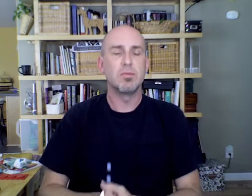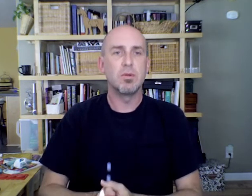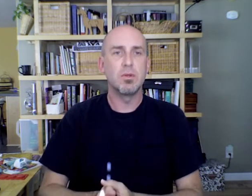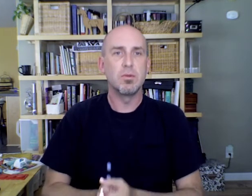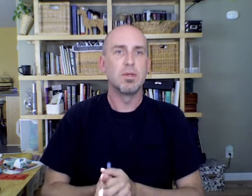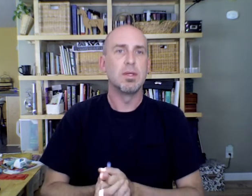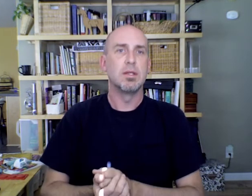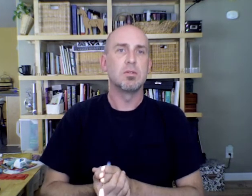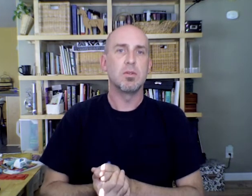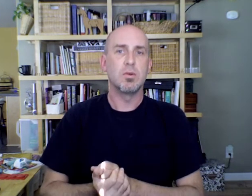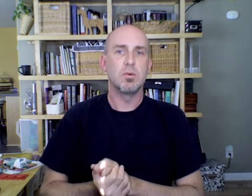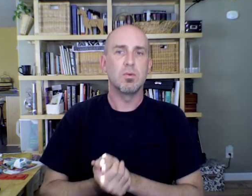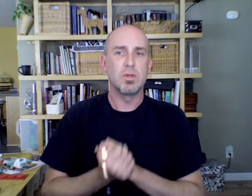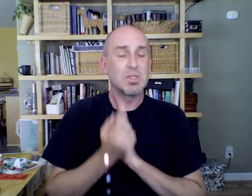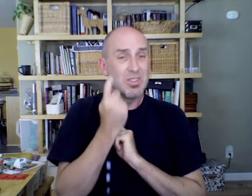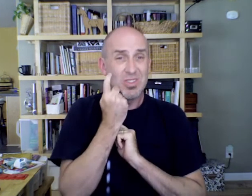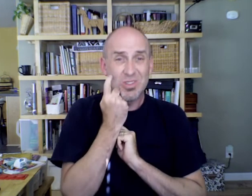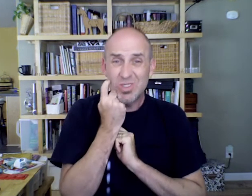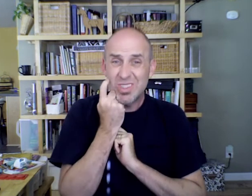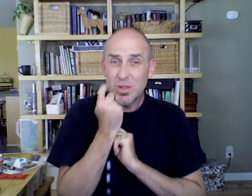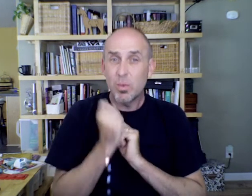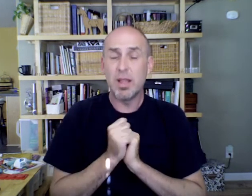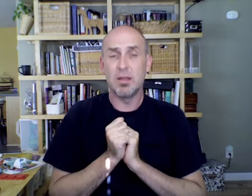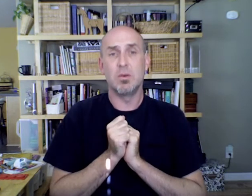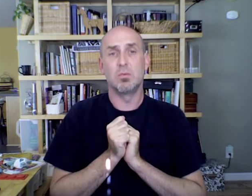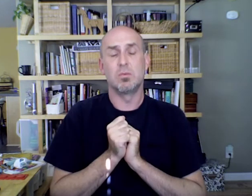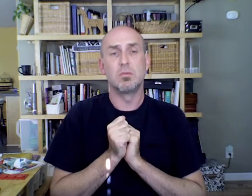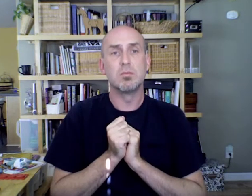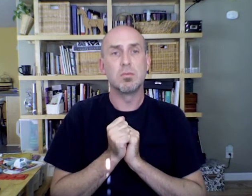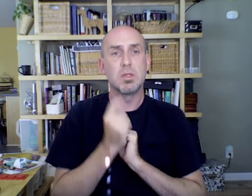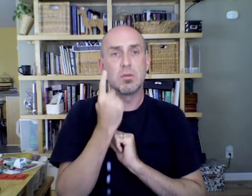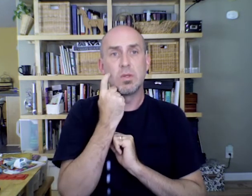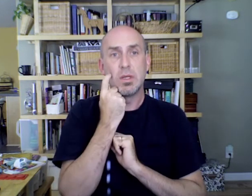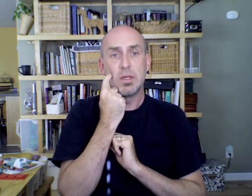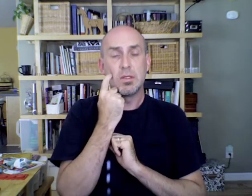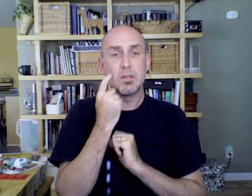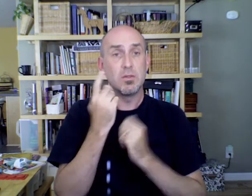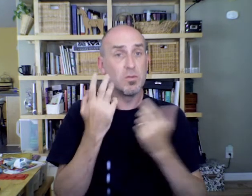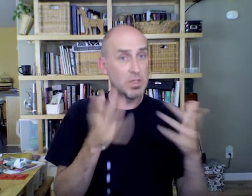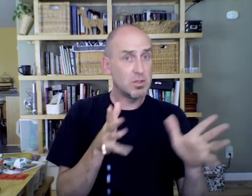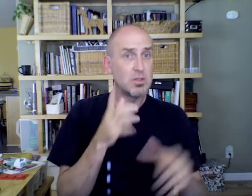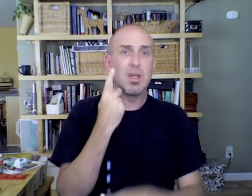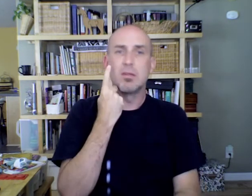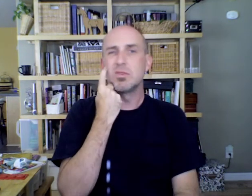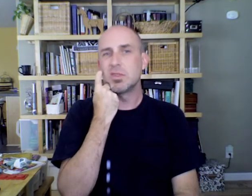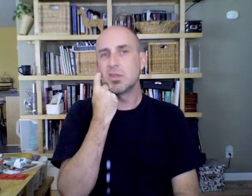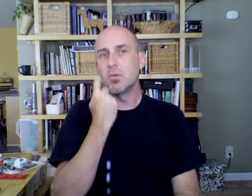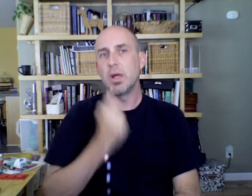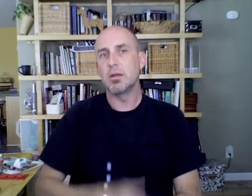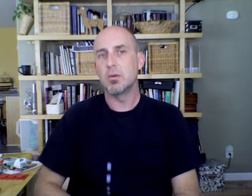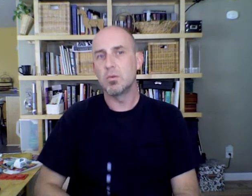you. So just a little while ago. Did you finish? Yeah, just a little while ago,